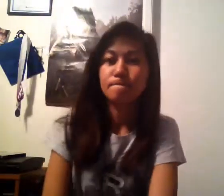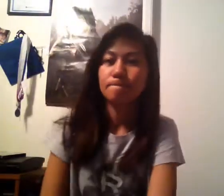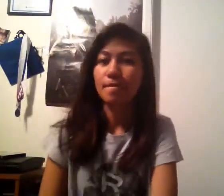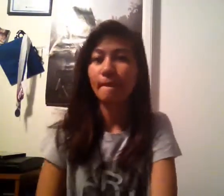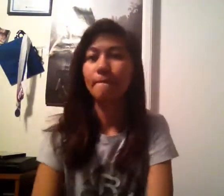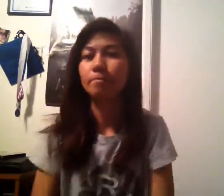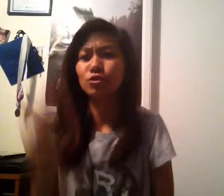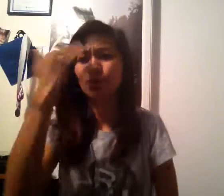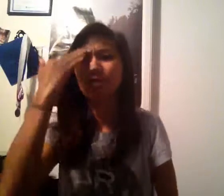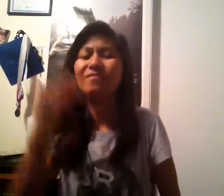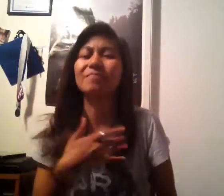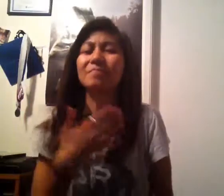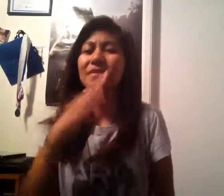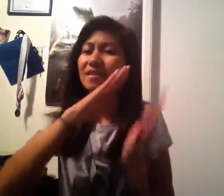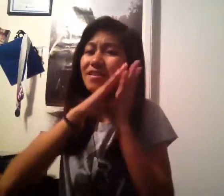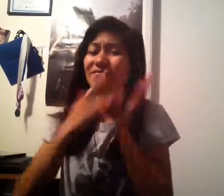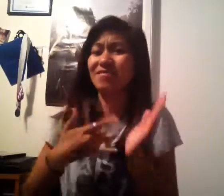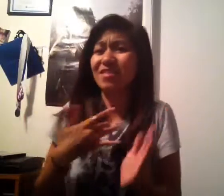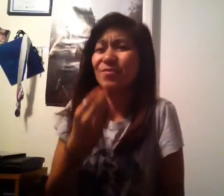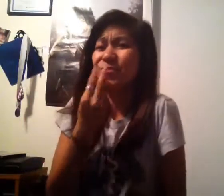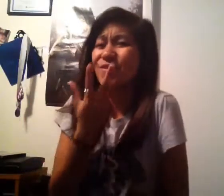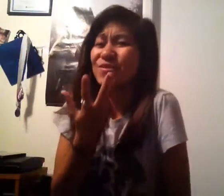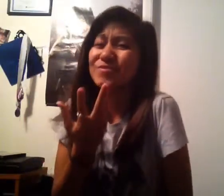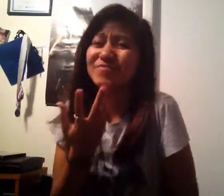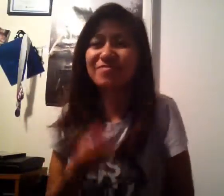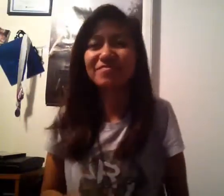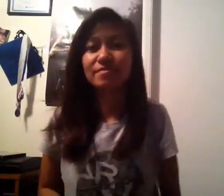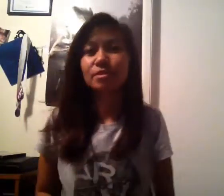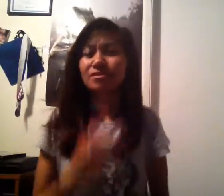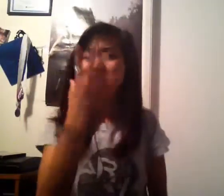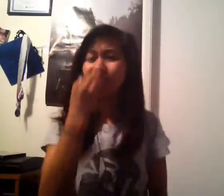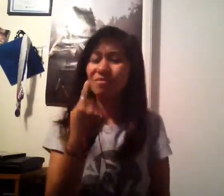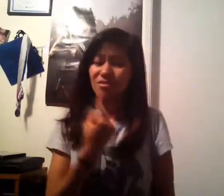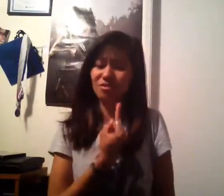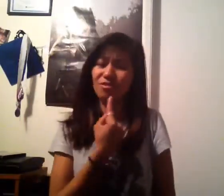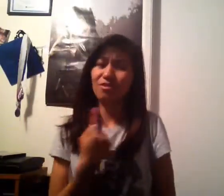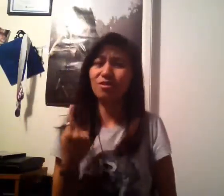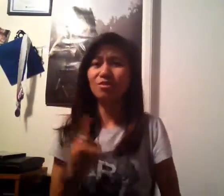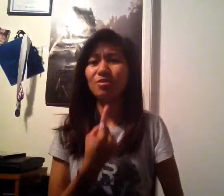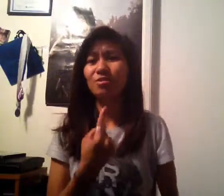You know the bed feels warmer, sleeping here alone.